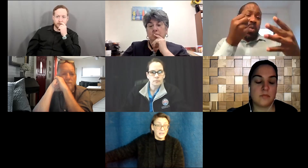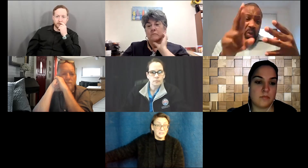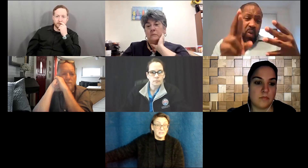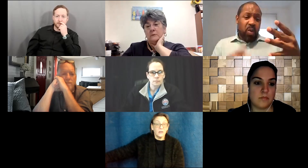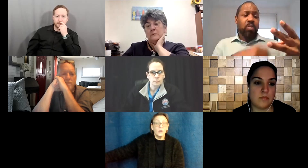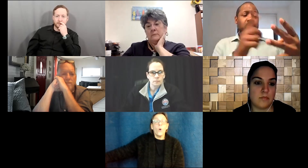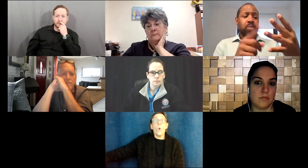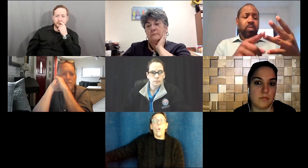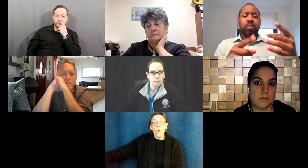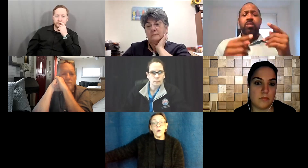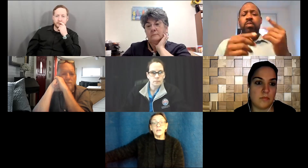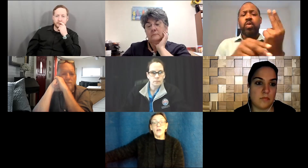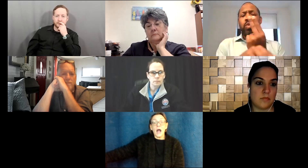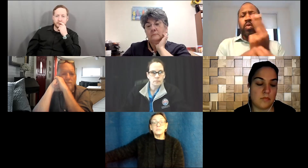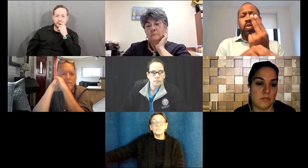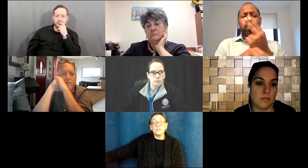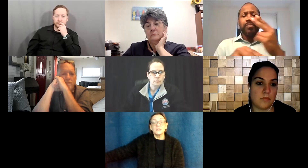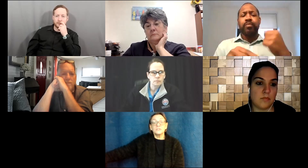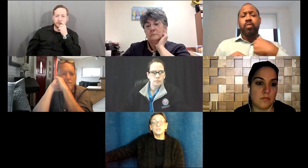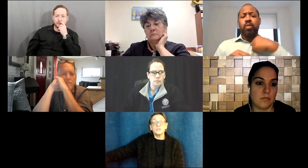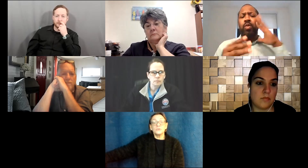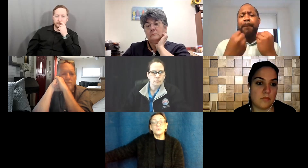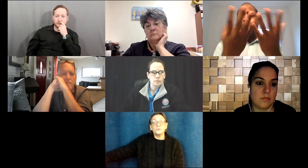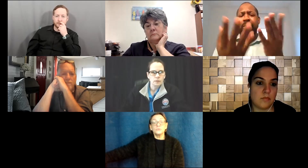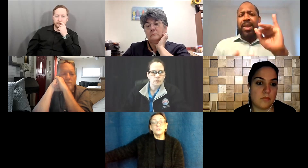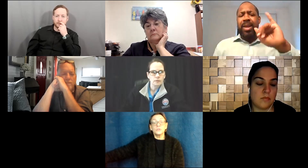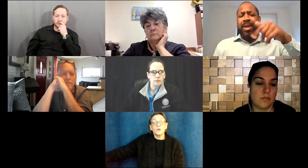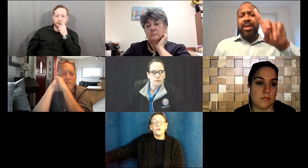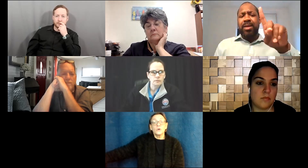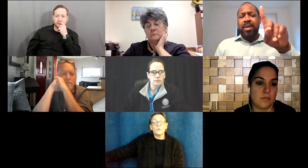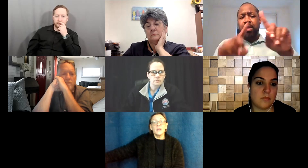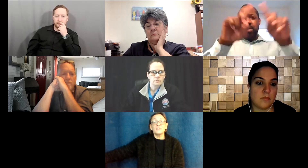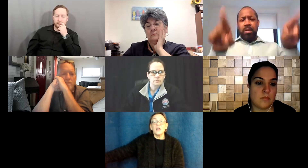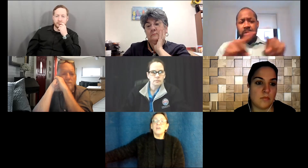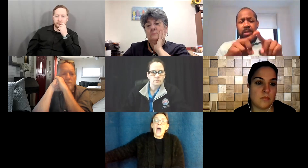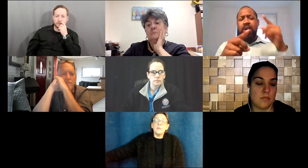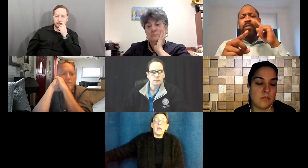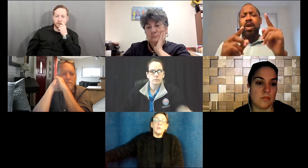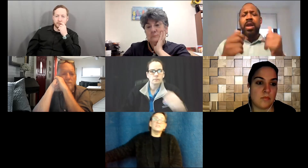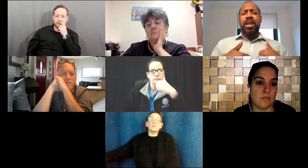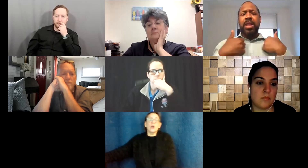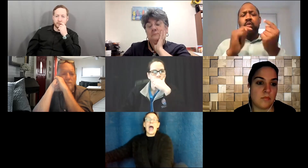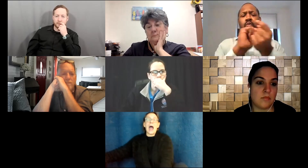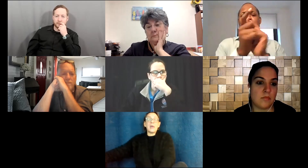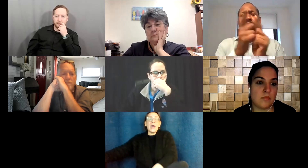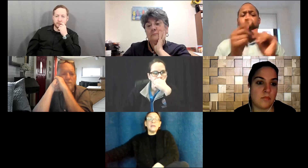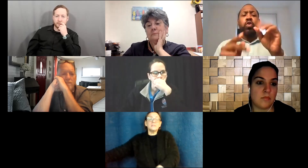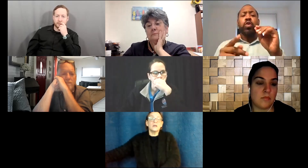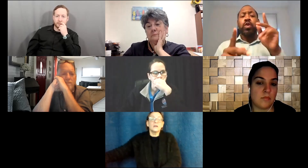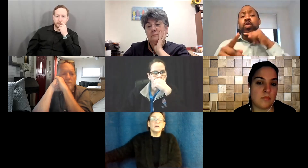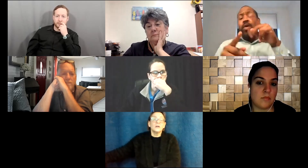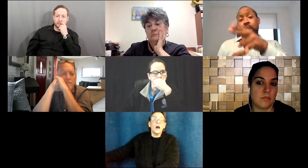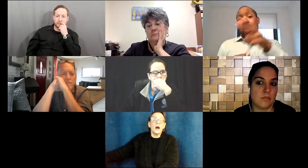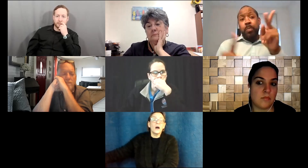at the sites. Or another option is to use we have a lot of we have several